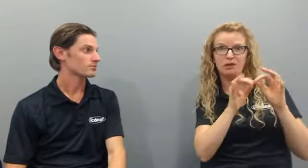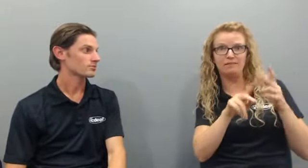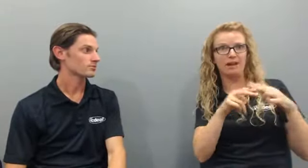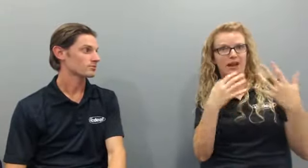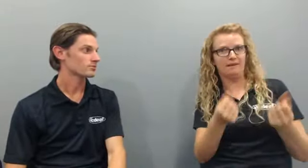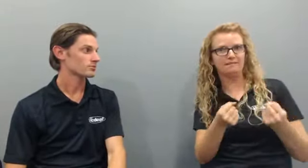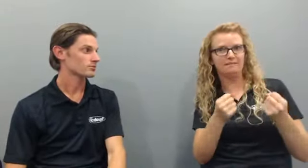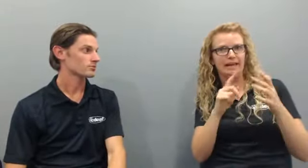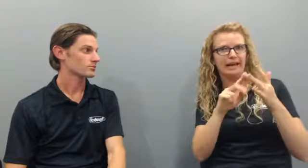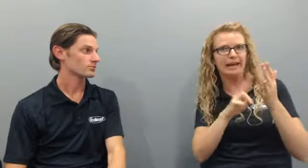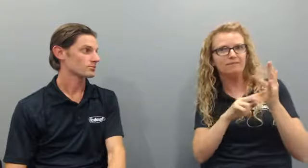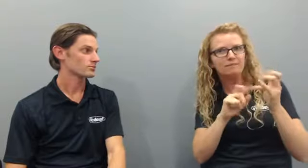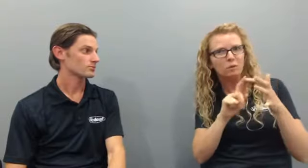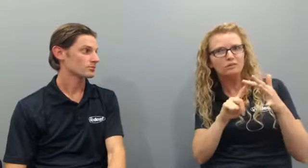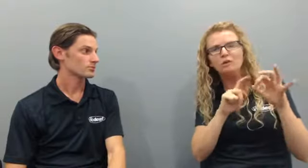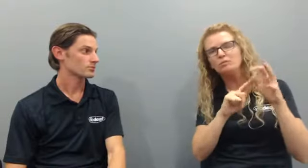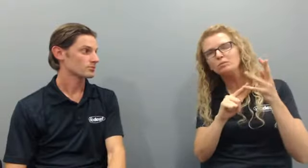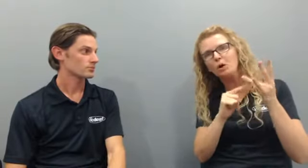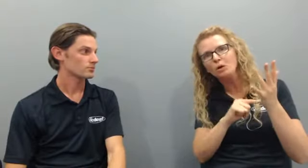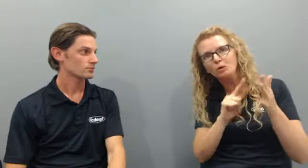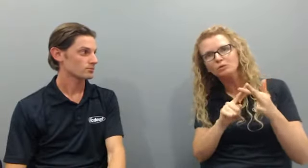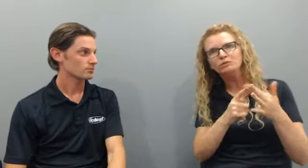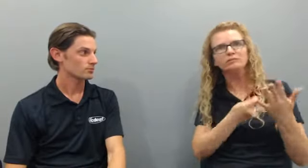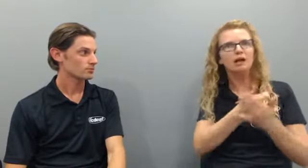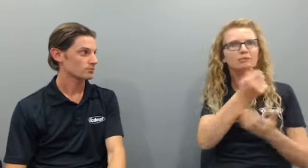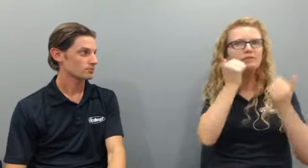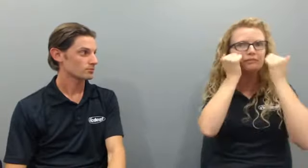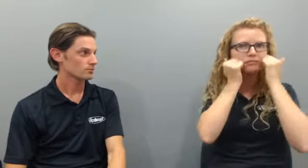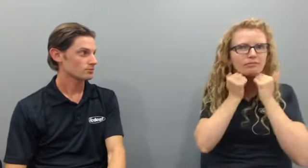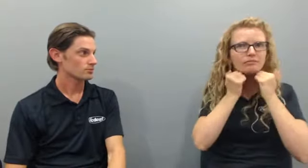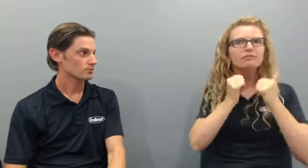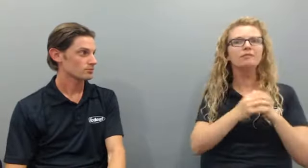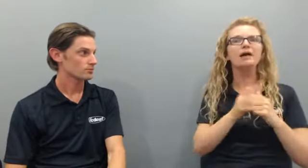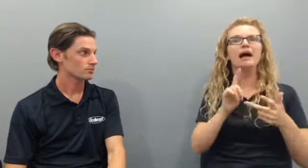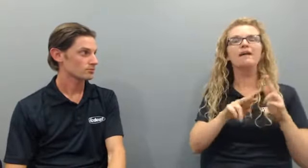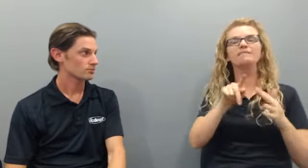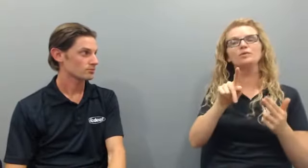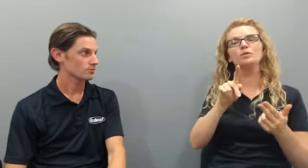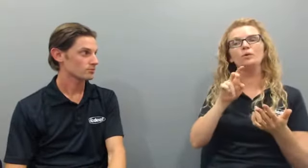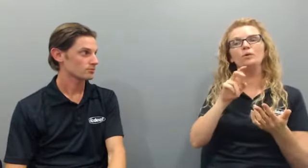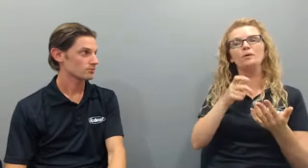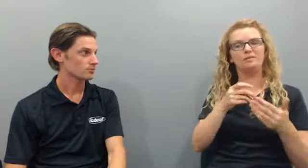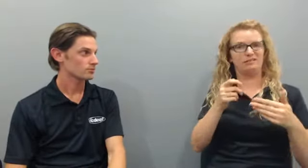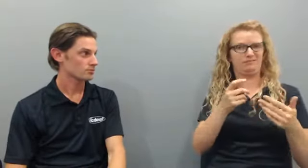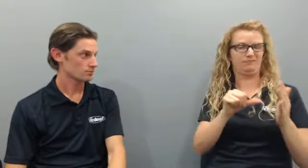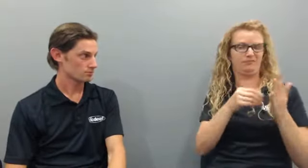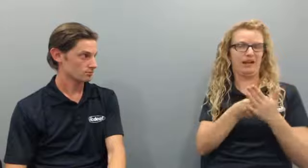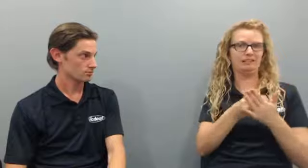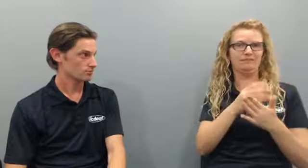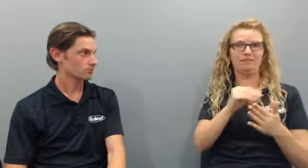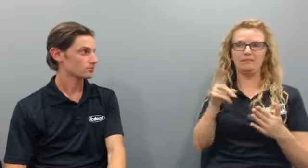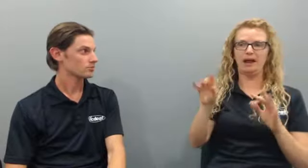or whether they're a local interpreter in the country that you're in. You need to get the invoice and ensure that you have that proof. But the